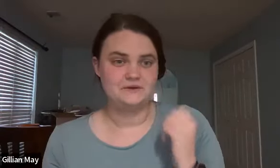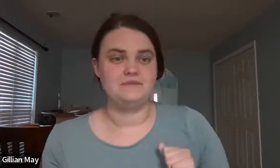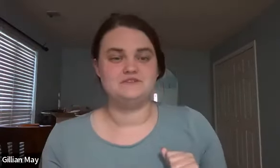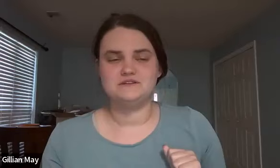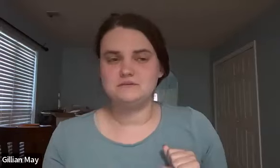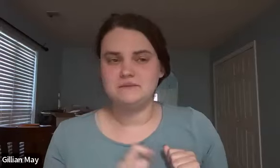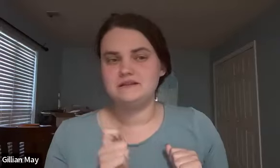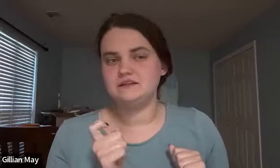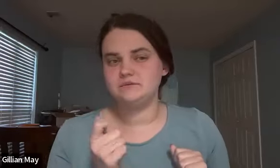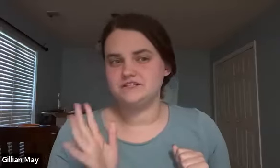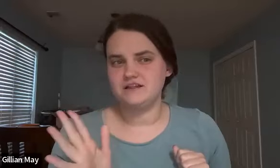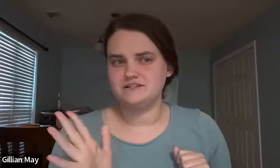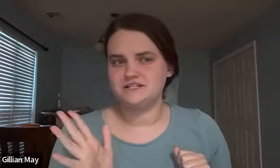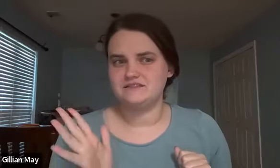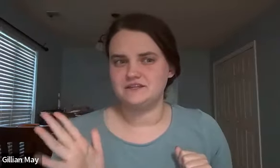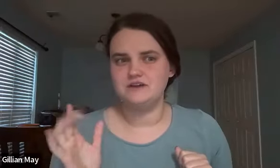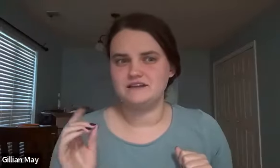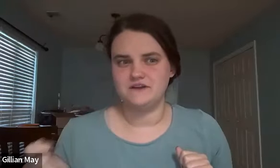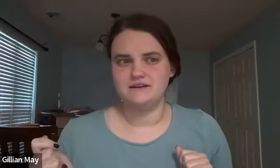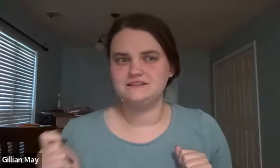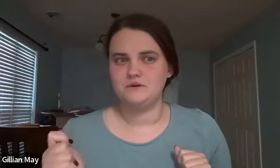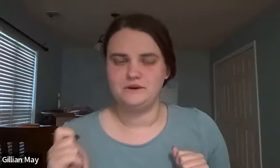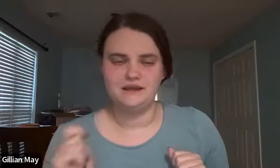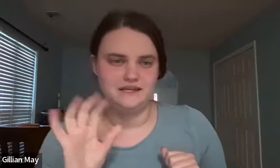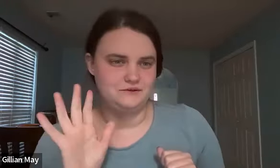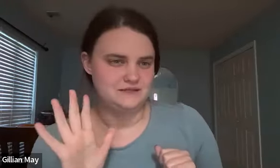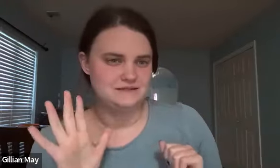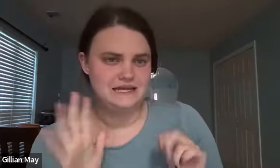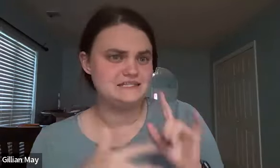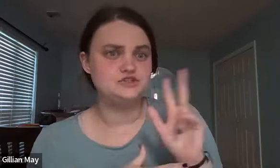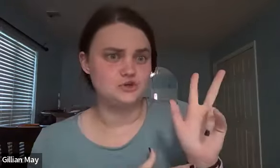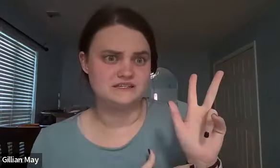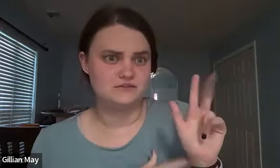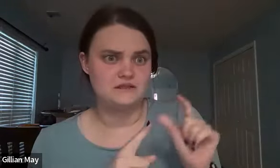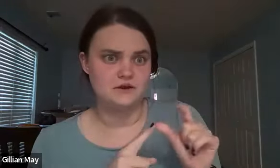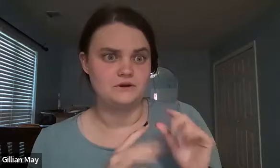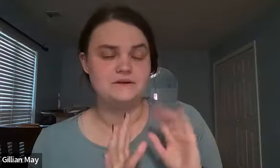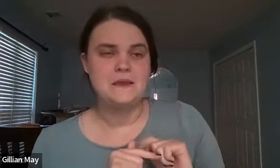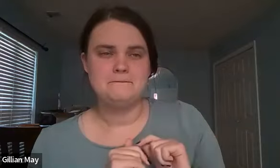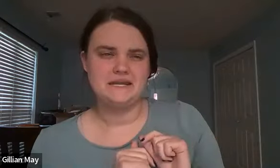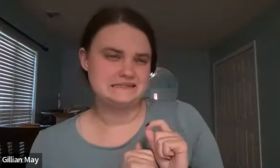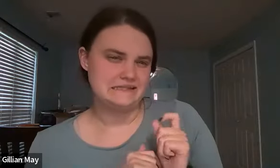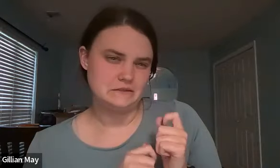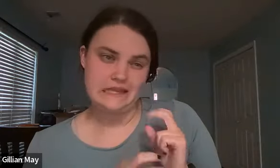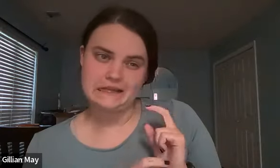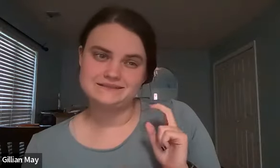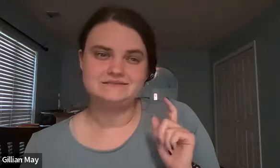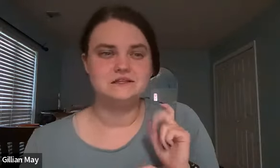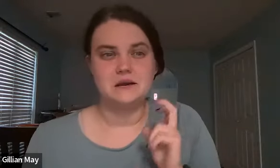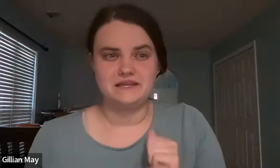Okay, so this one might be a little bit of a challenge because I think you guys have gotten it. So I want to kind of give you guys, it's still short, it's a 3-letter one, but it's a little bit complicated.